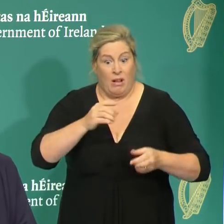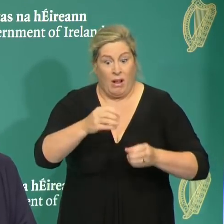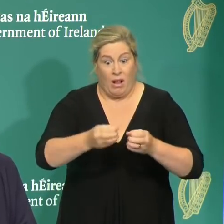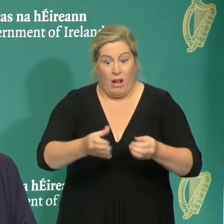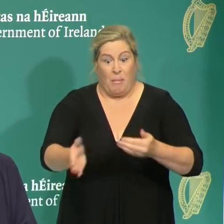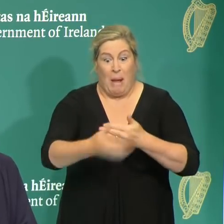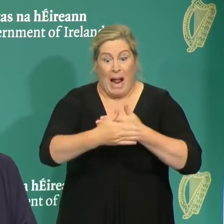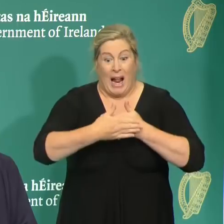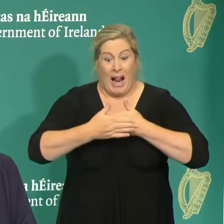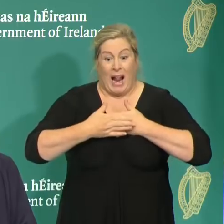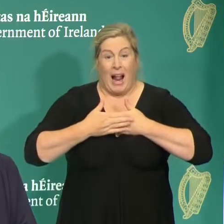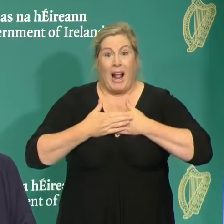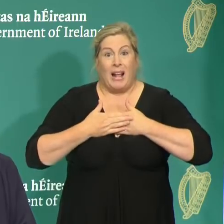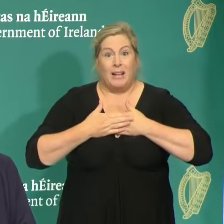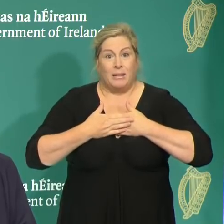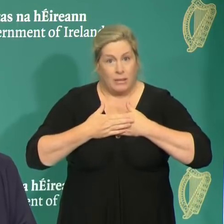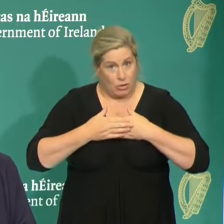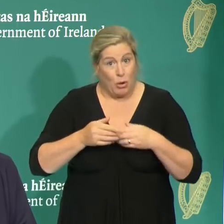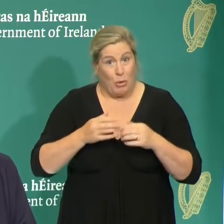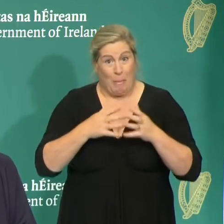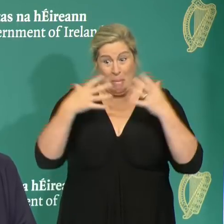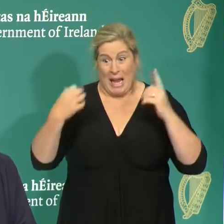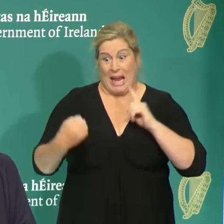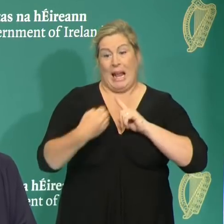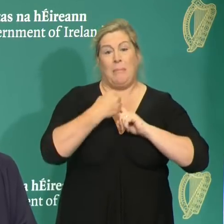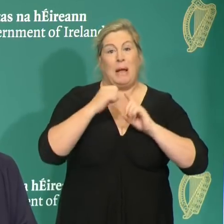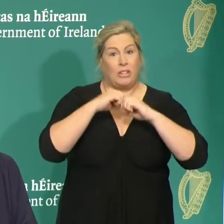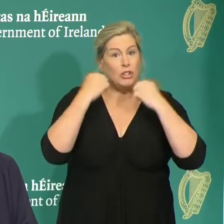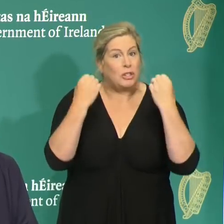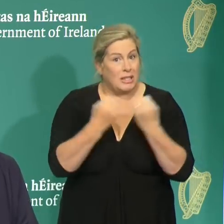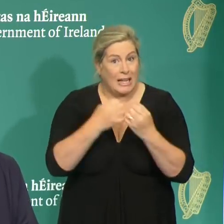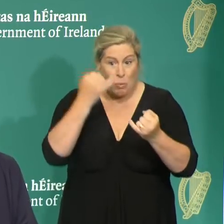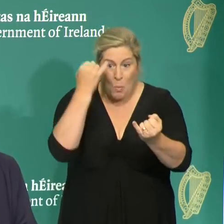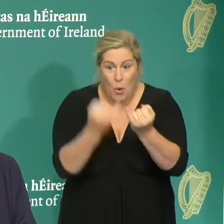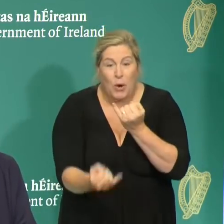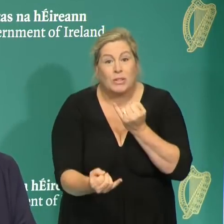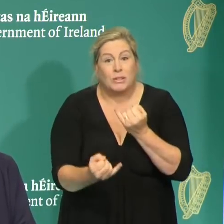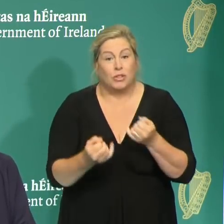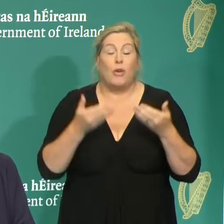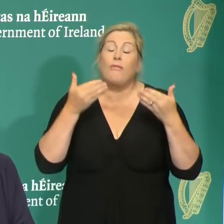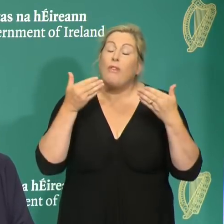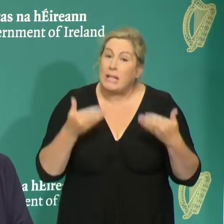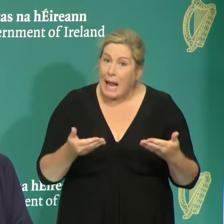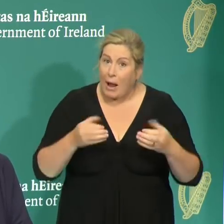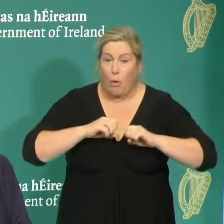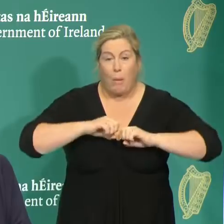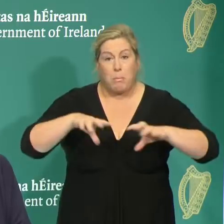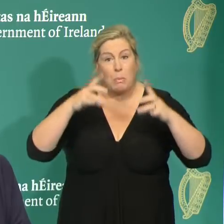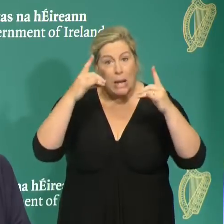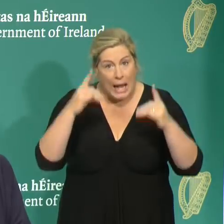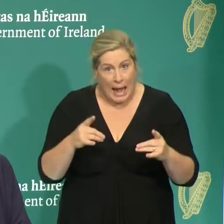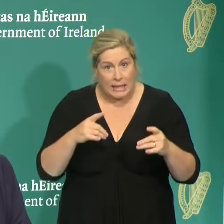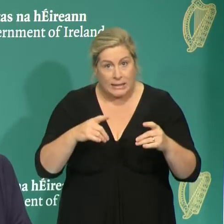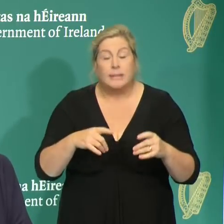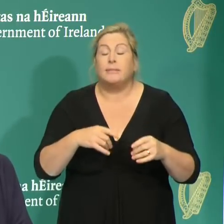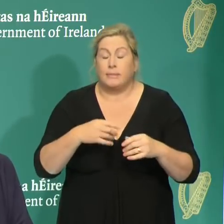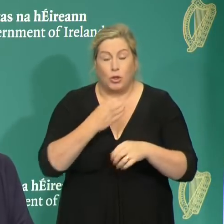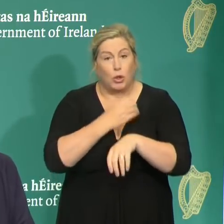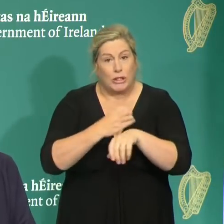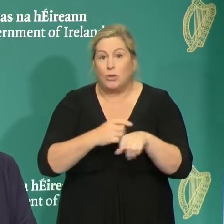would be far greater. So for now, the public health measures will remain in place until the 10th of